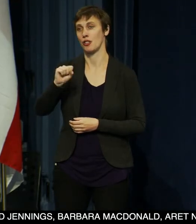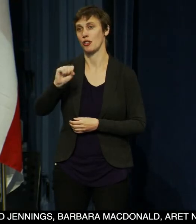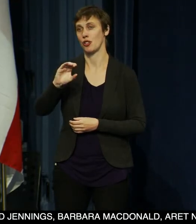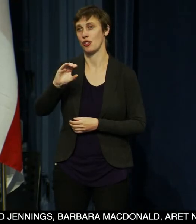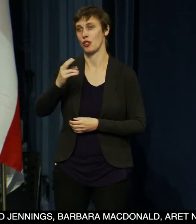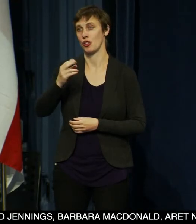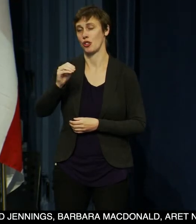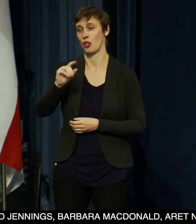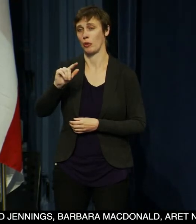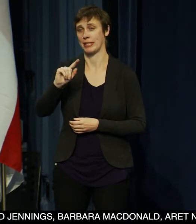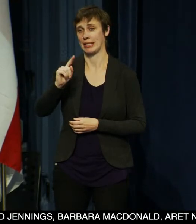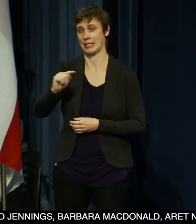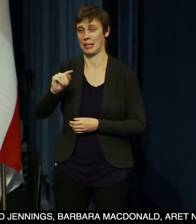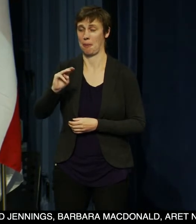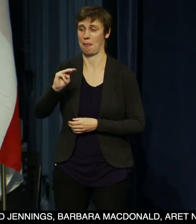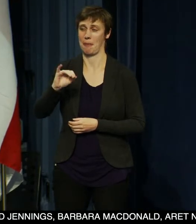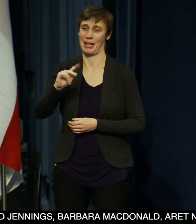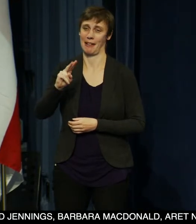Cooper.